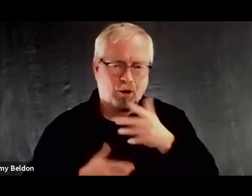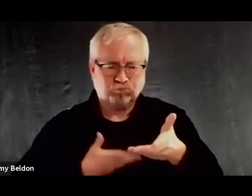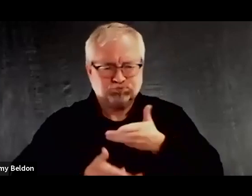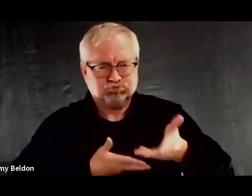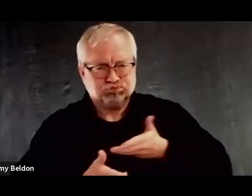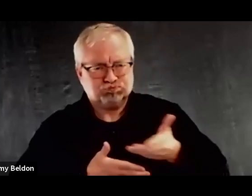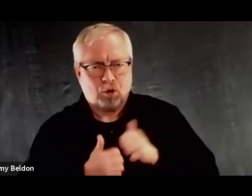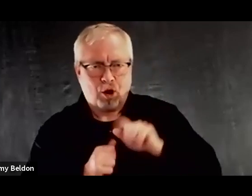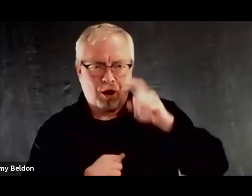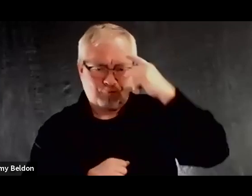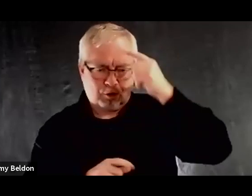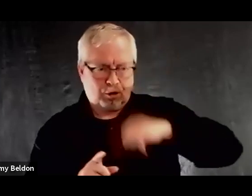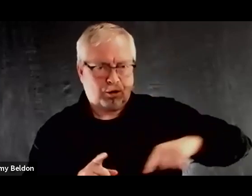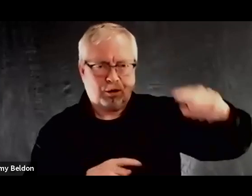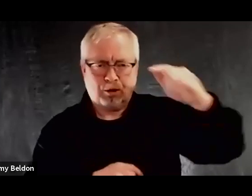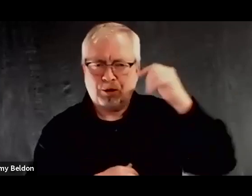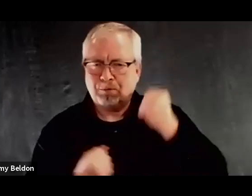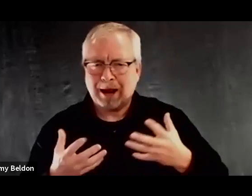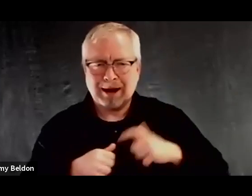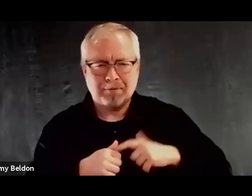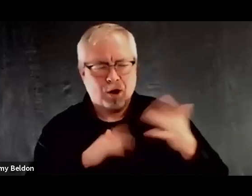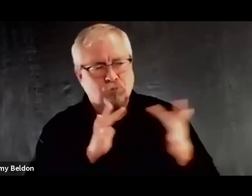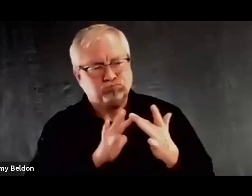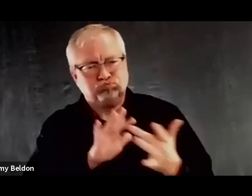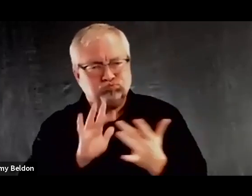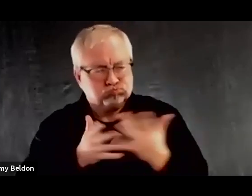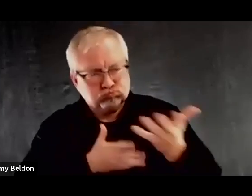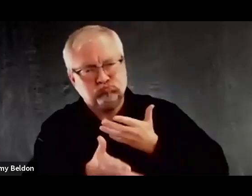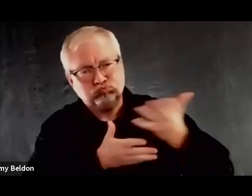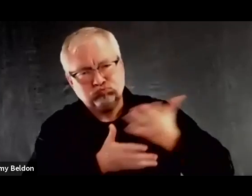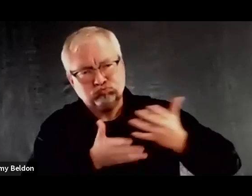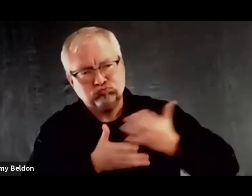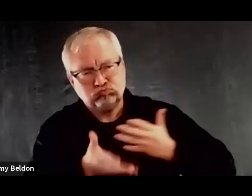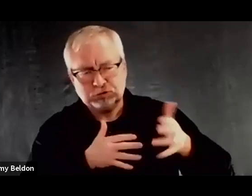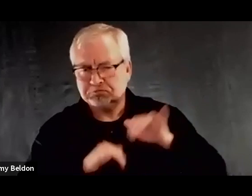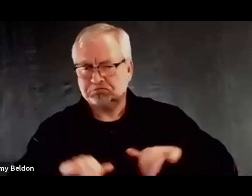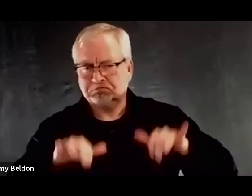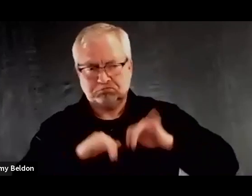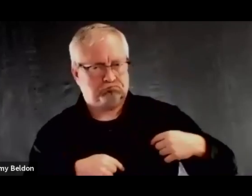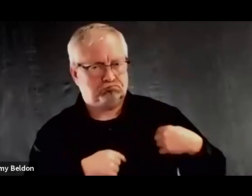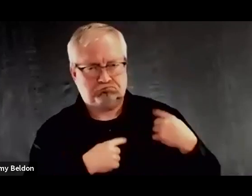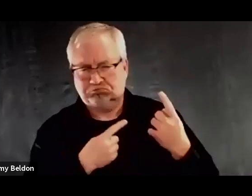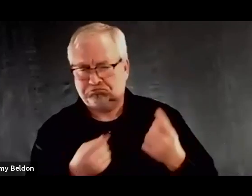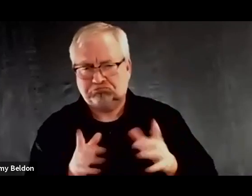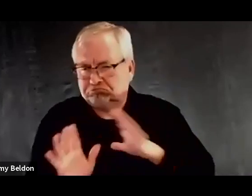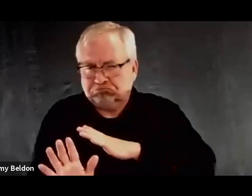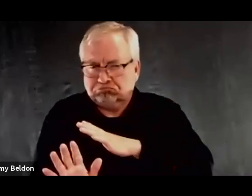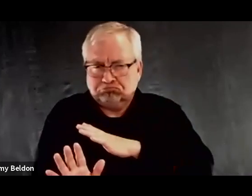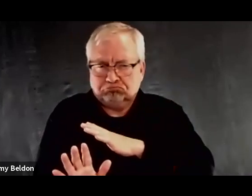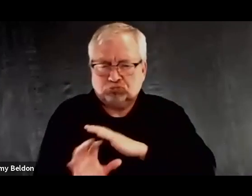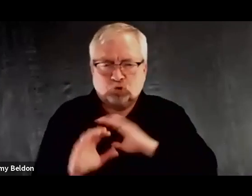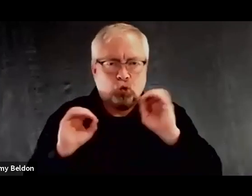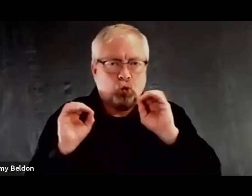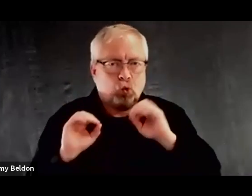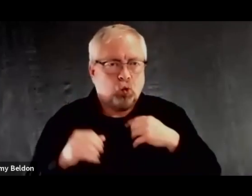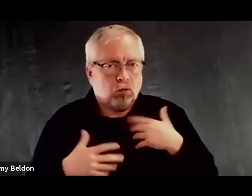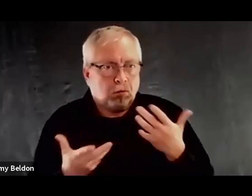with their peers, and I have no insight as to